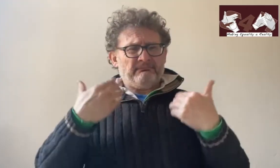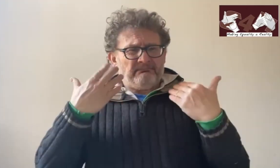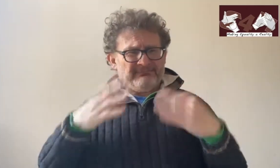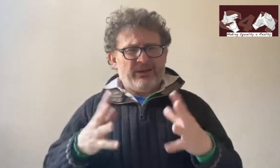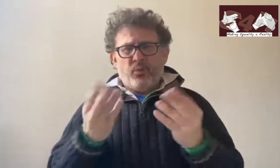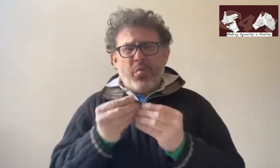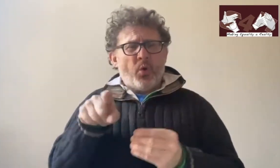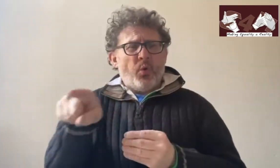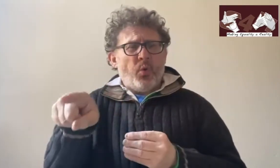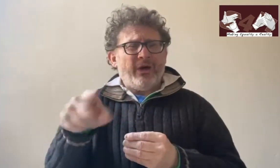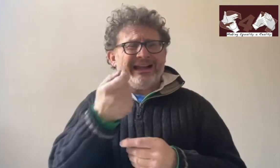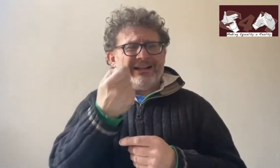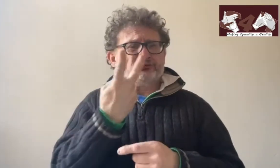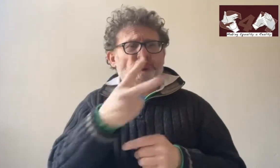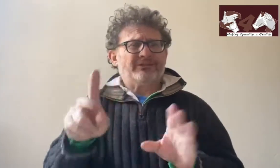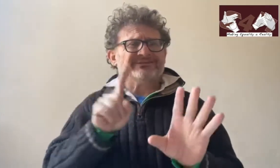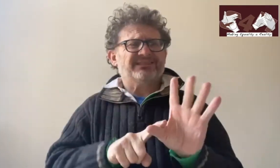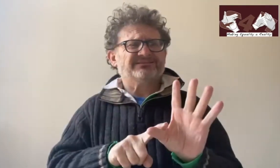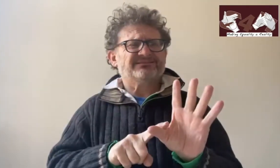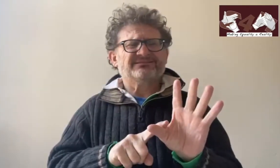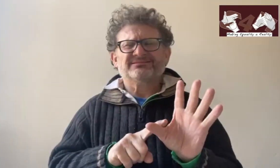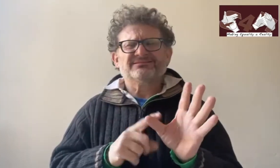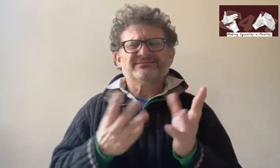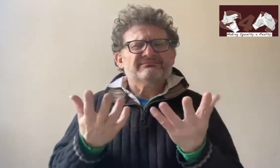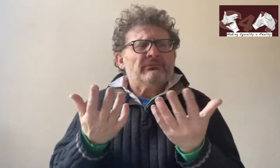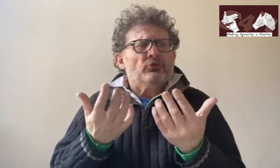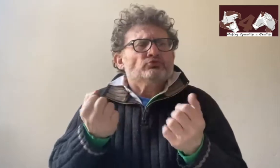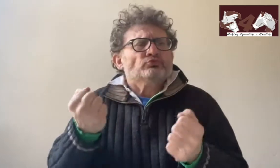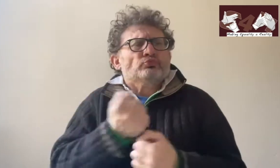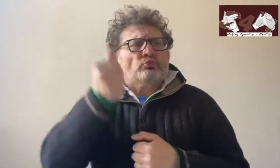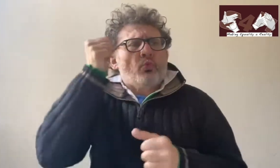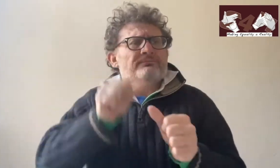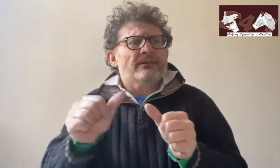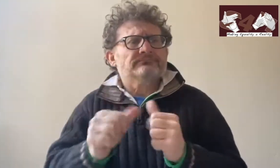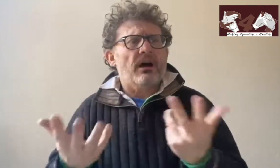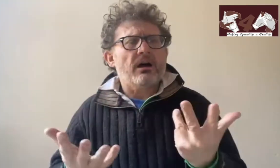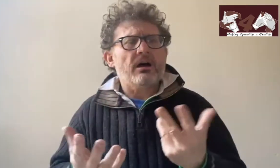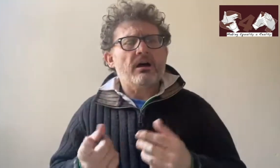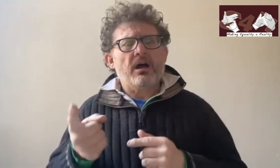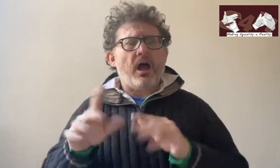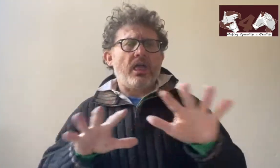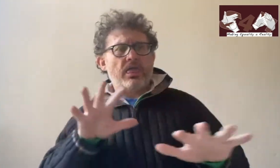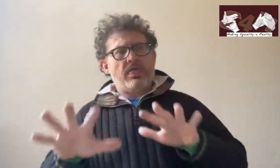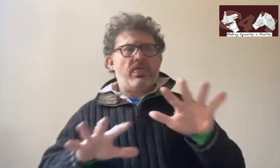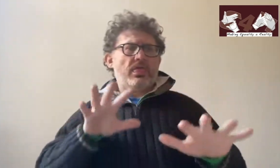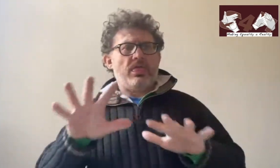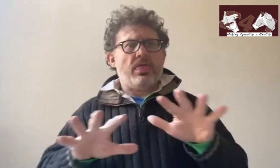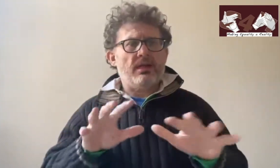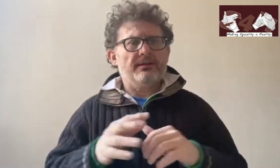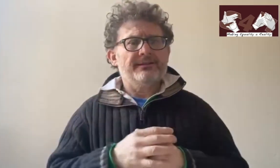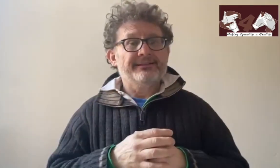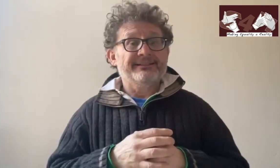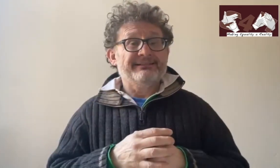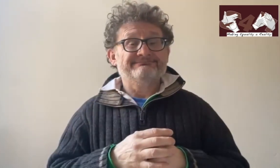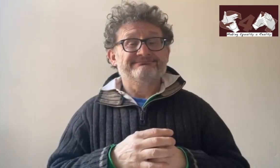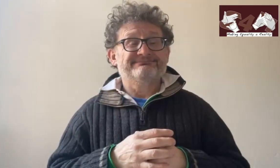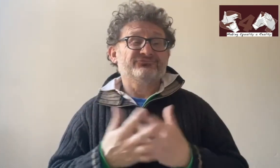to do. I've been with you now for 20 years. You should know better. And they were quite taken